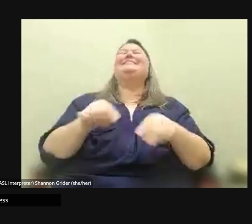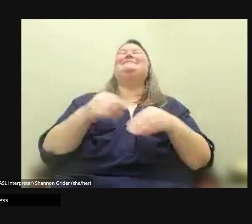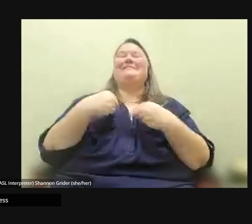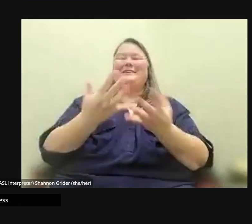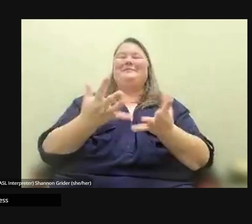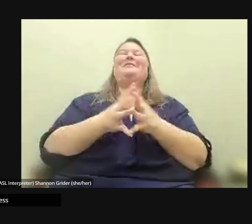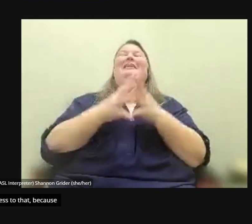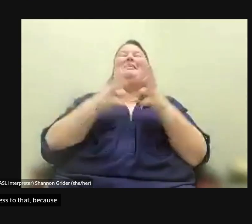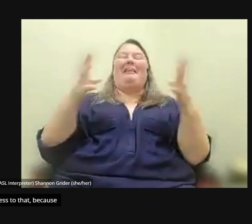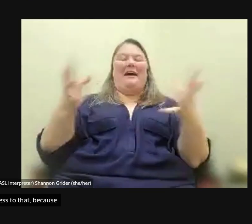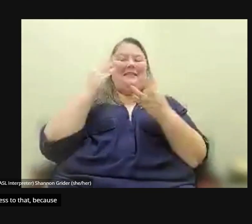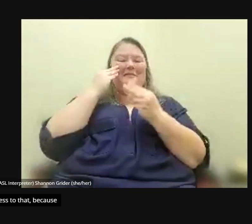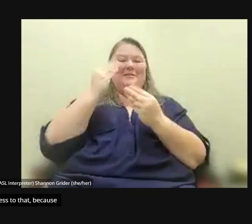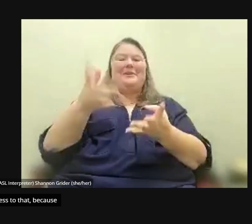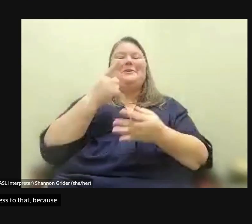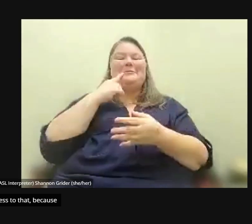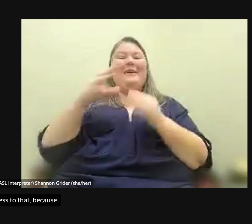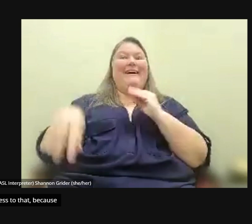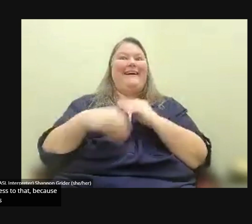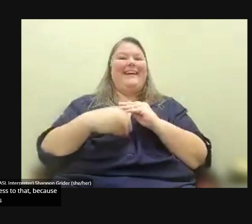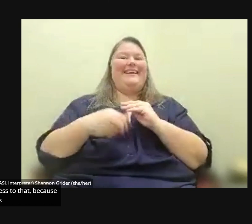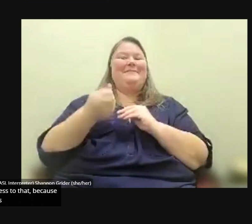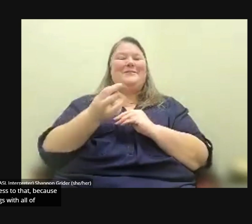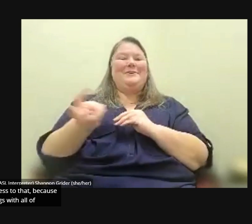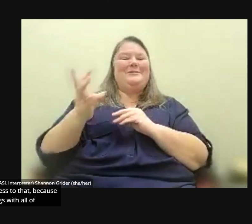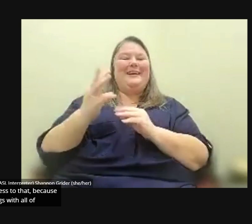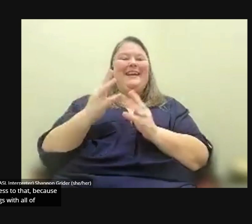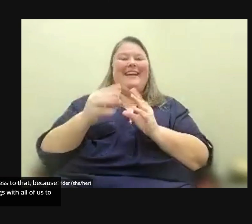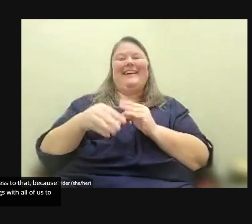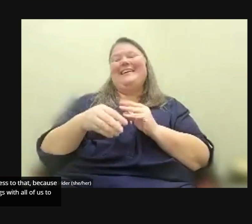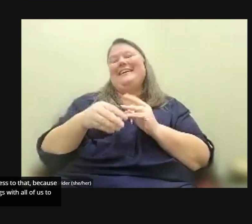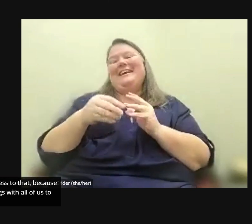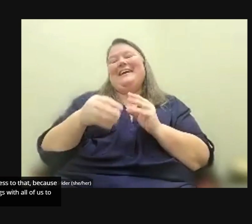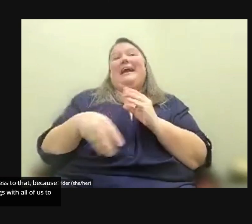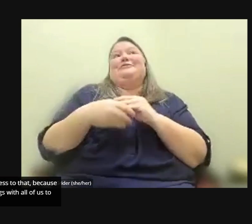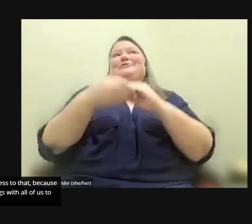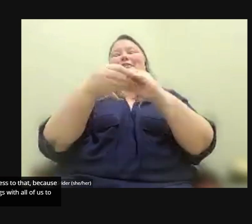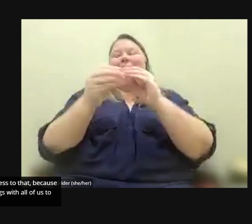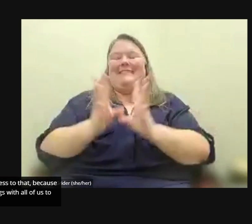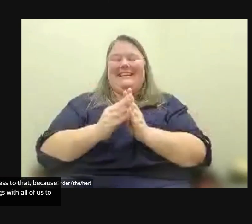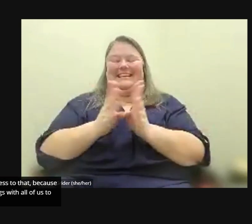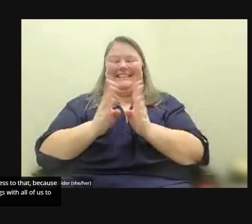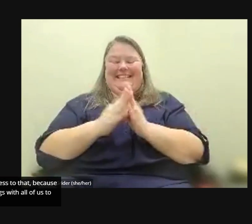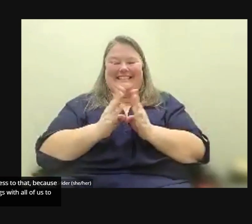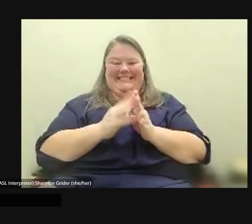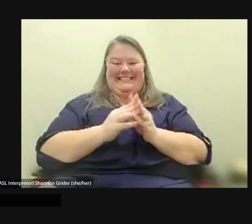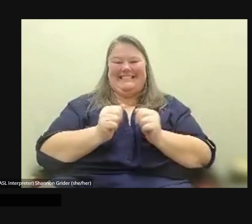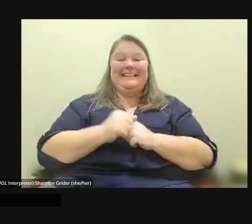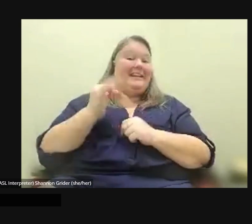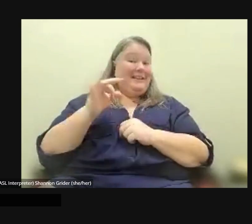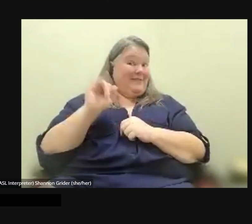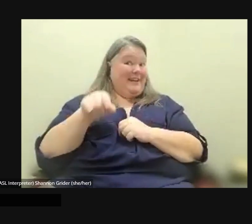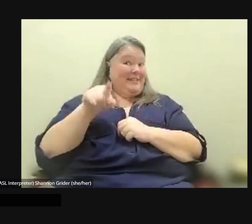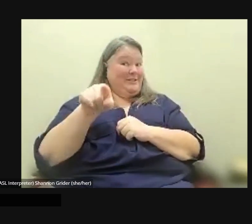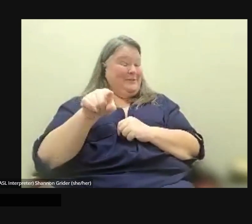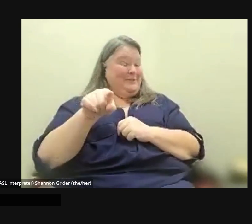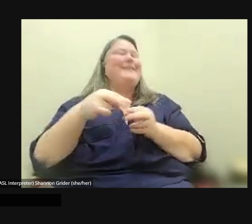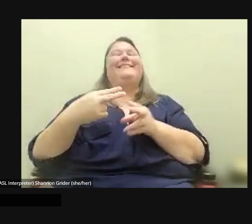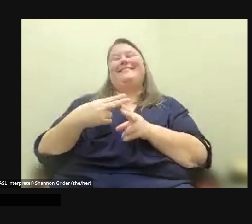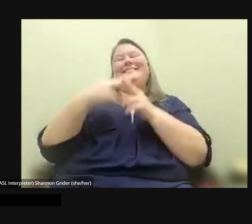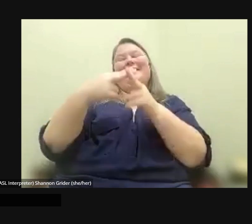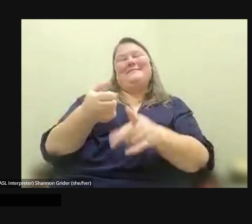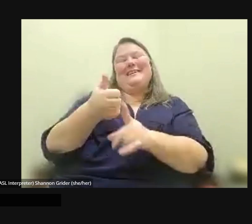add a few extra meetings with all of us to your plate. So if that is you, nominate yourself and we'd love to have you.